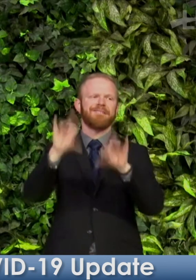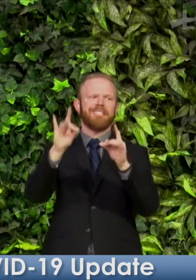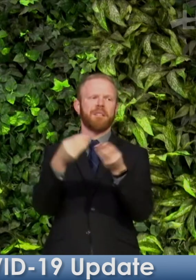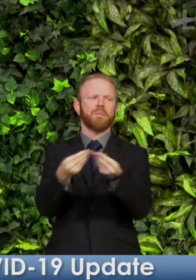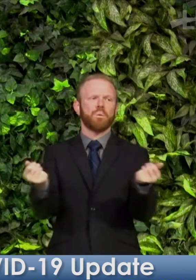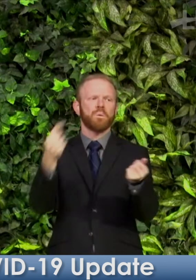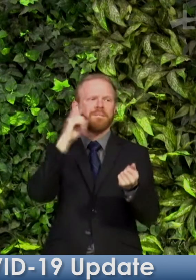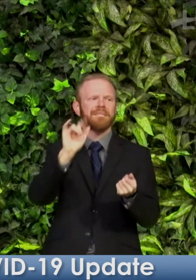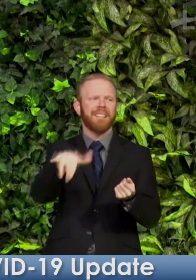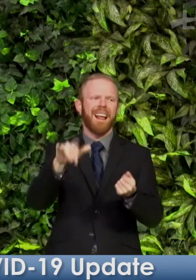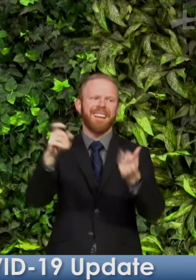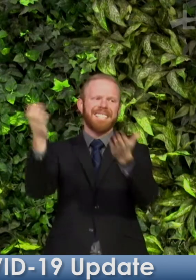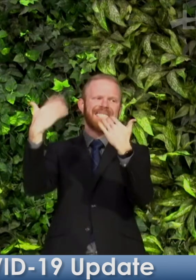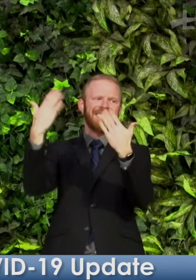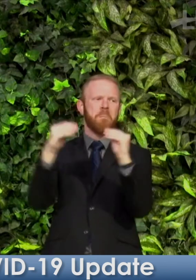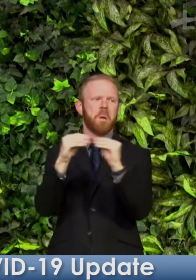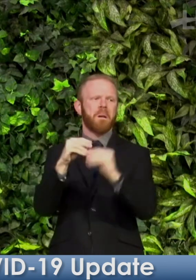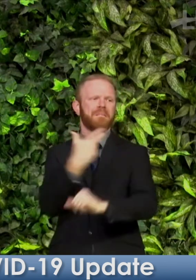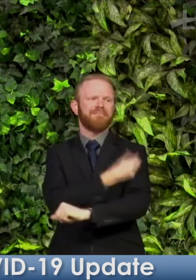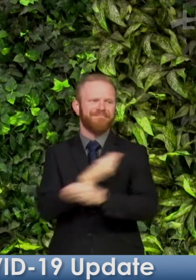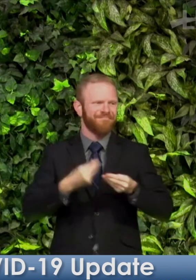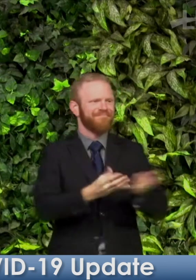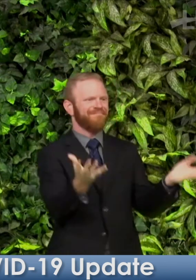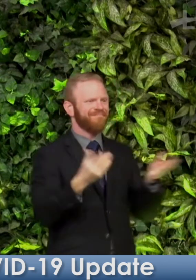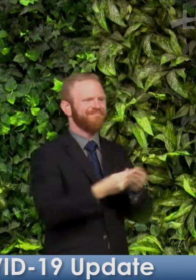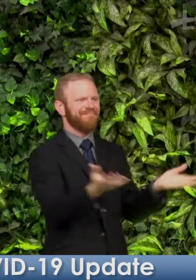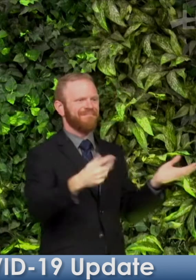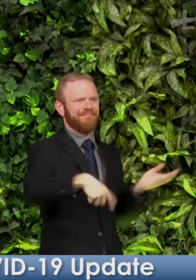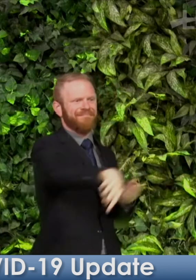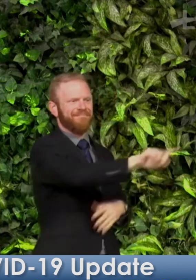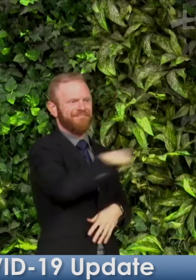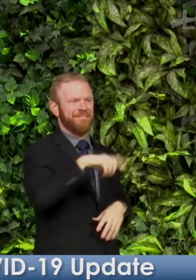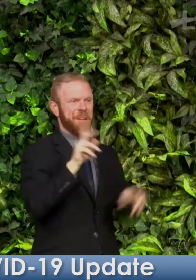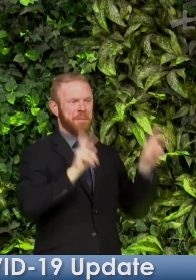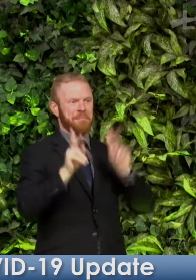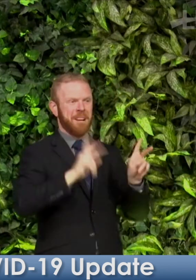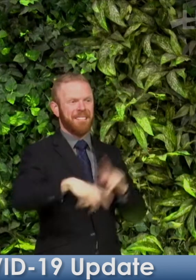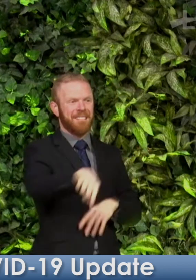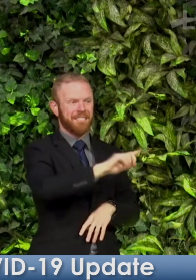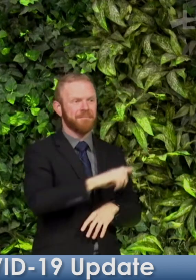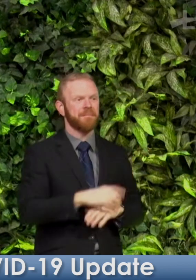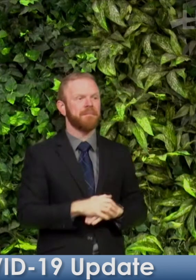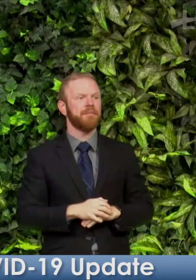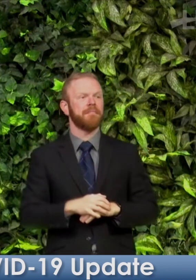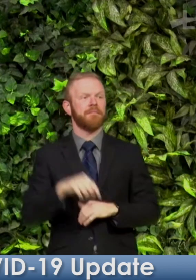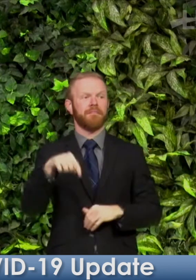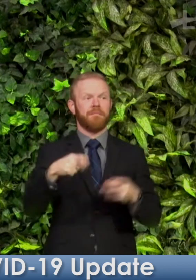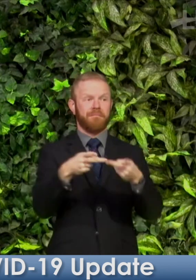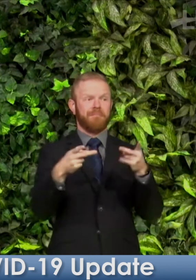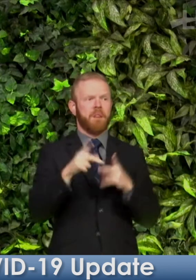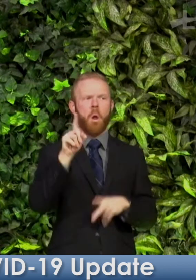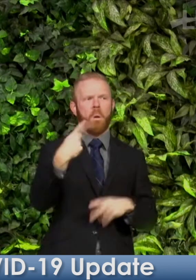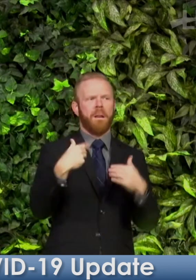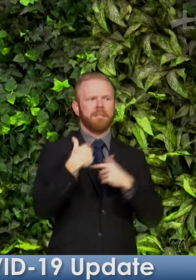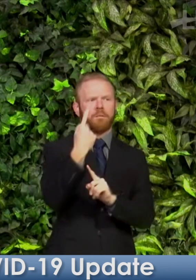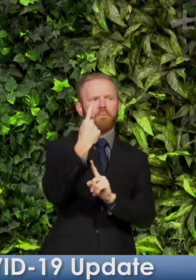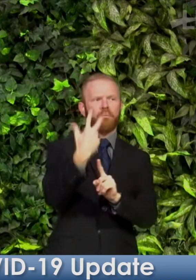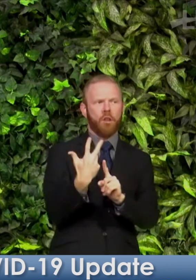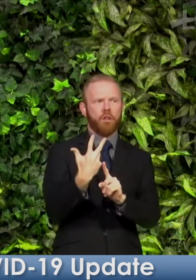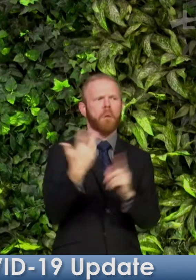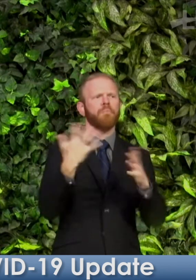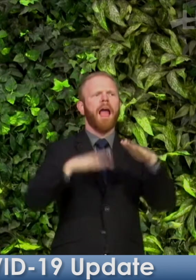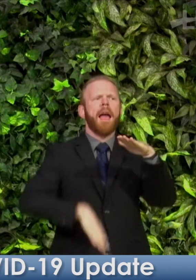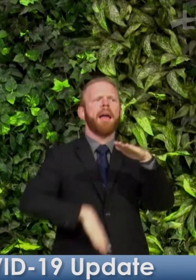demand. Just at this site, they're running about a third of capacity. Sites all across the state of California are